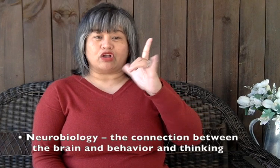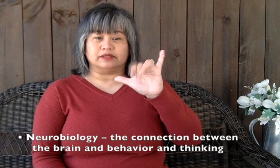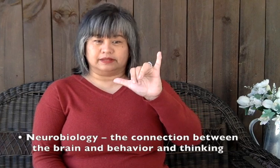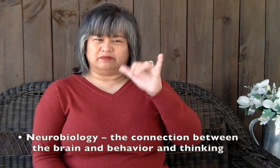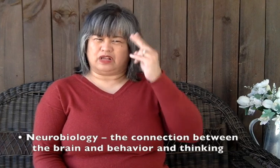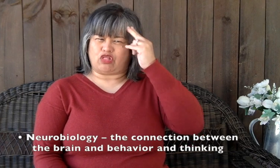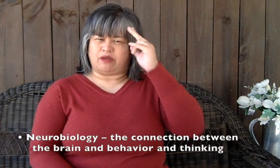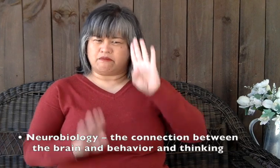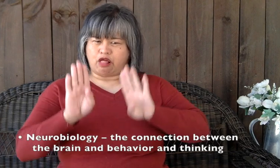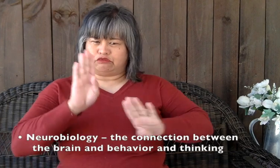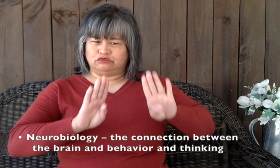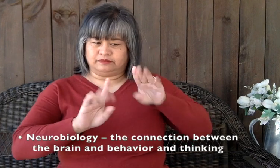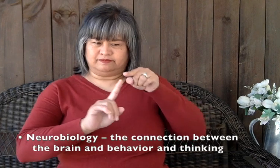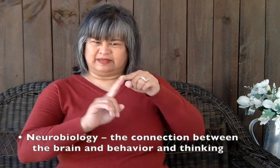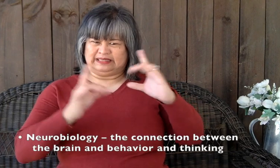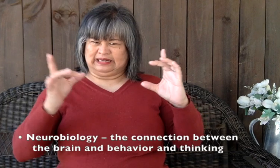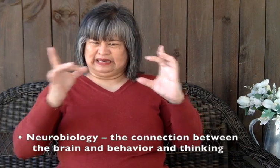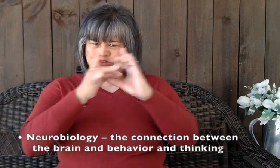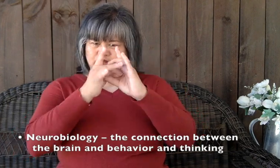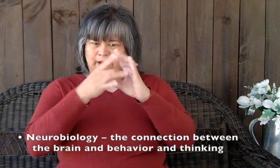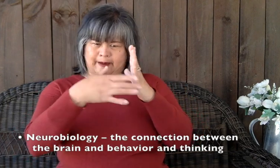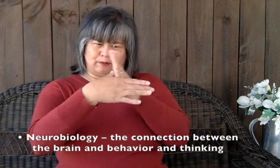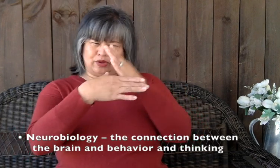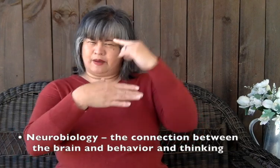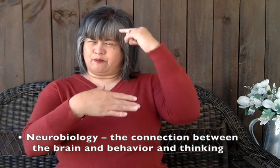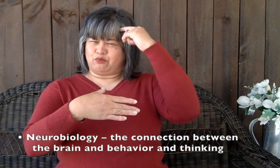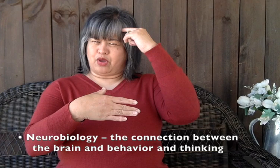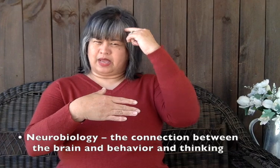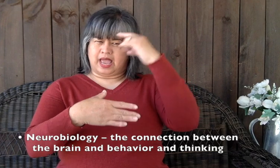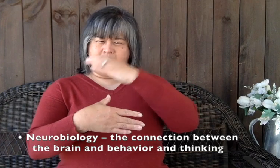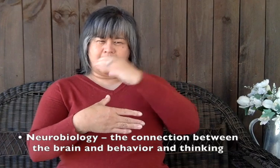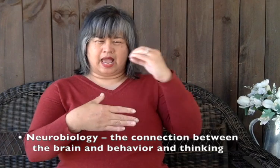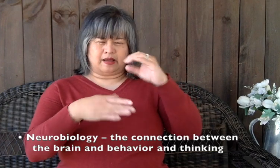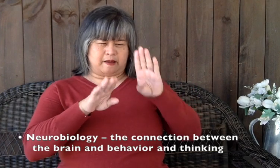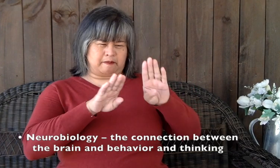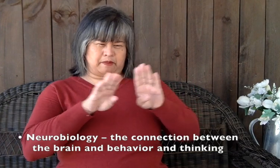Neurobiology, the connection between the brain and behavior and thinking.